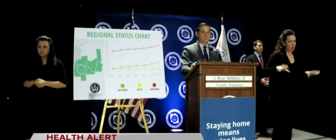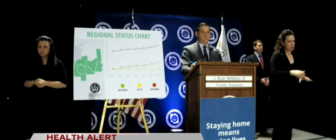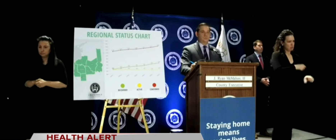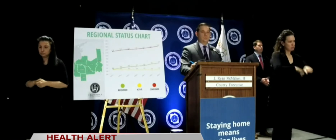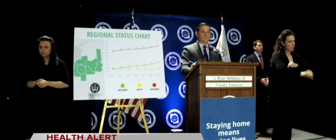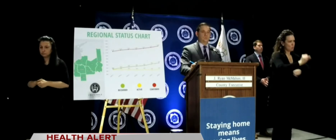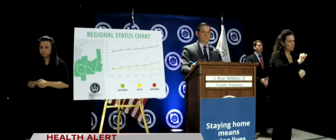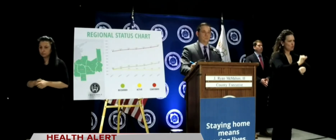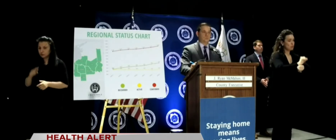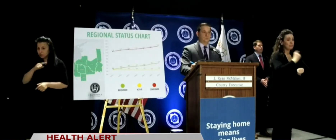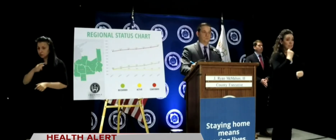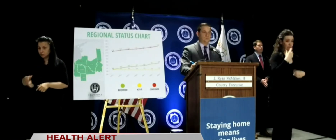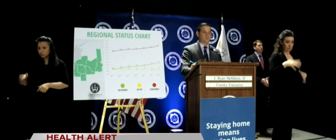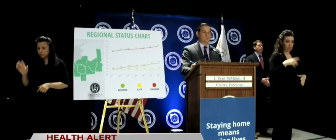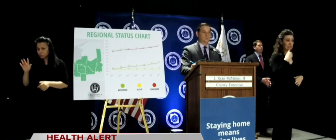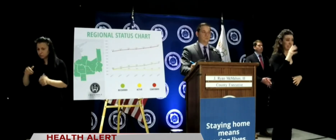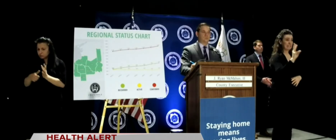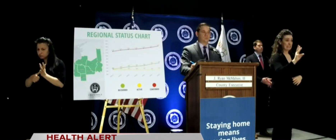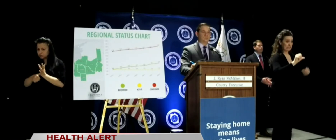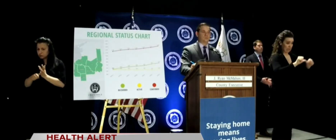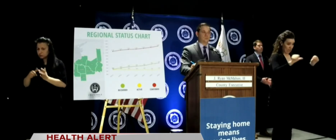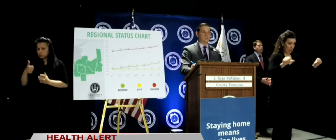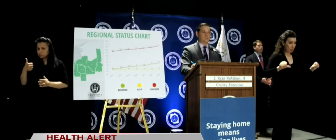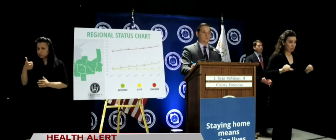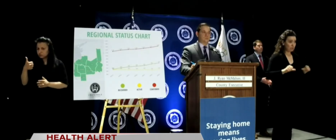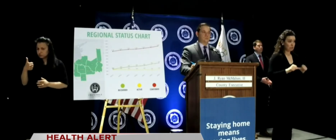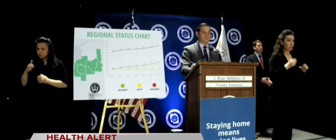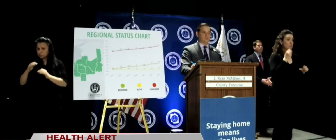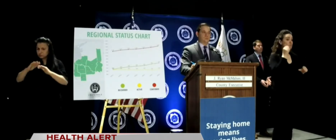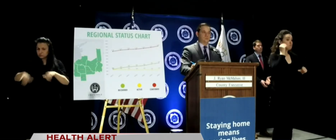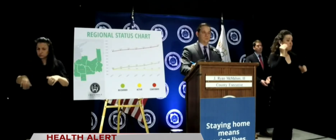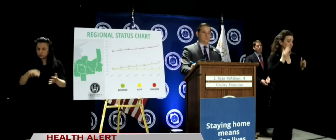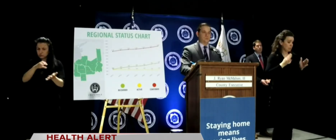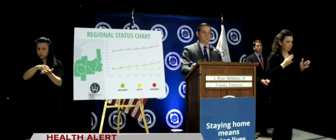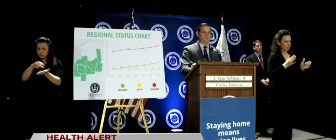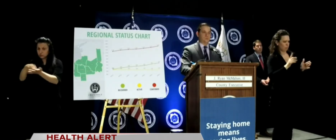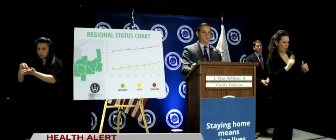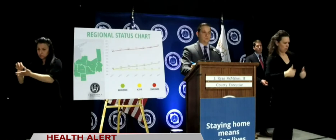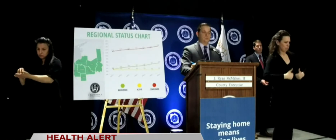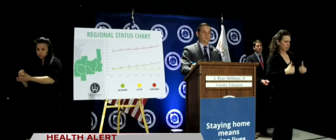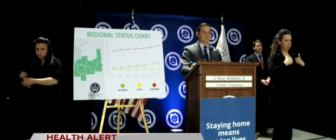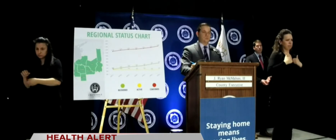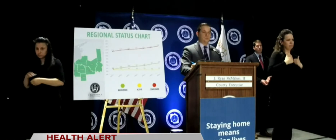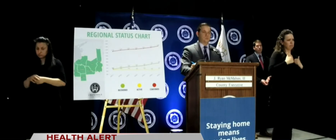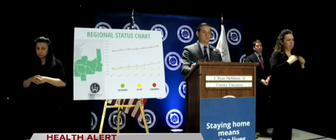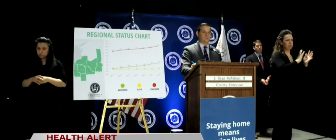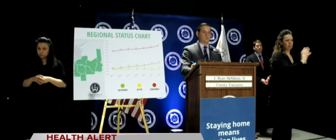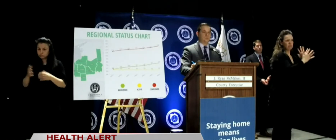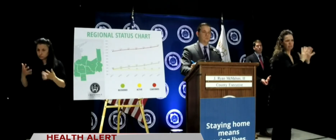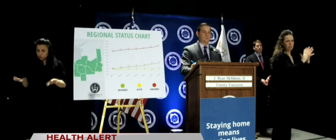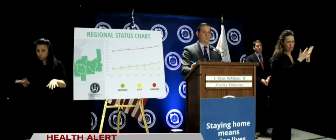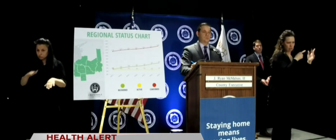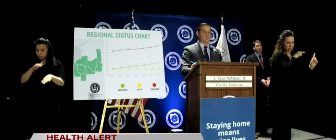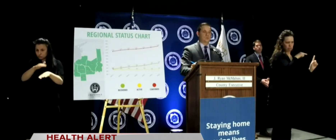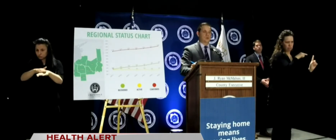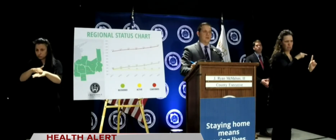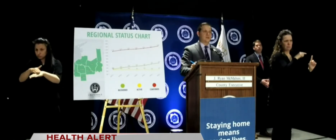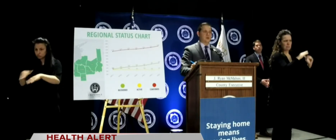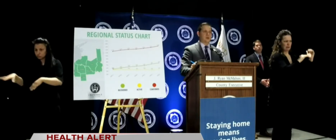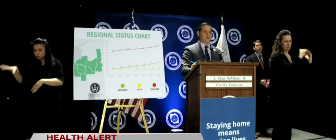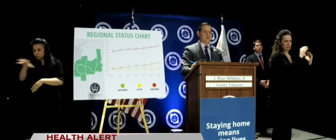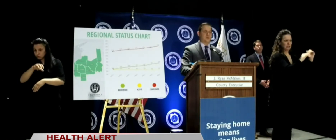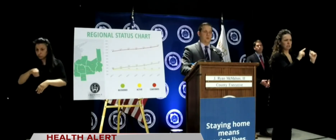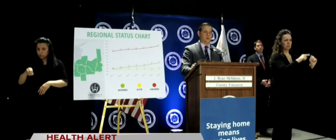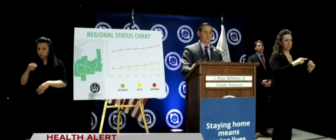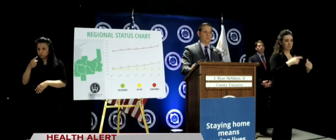6 hotspot type residences yesterday. Have you gone to all 6 of these places to do this proactive testing? I think